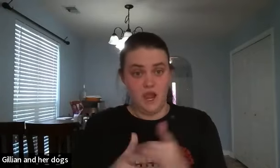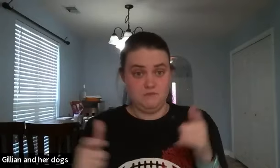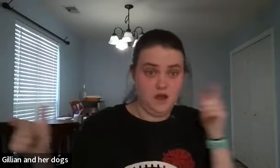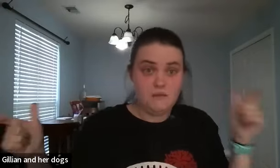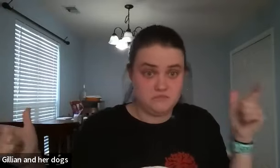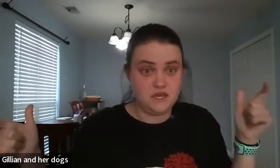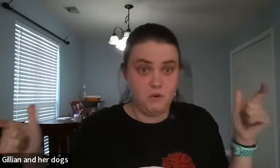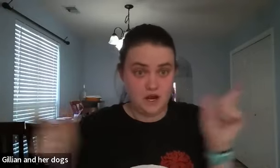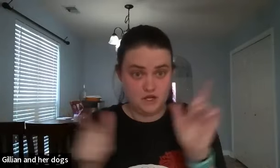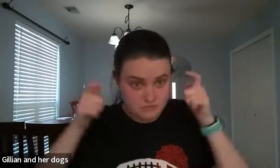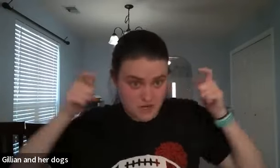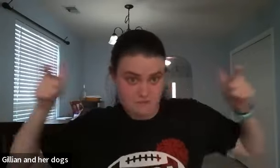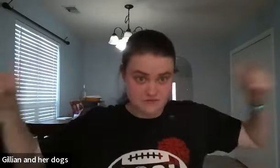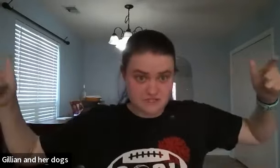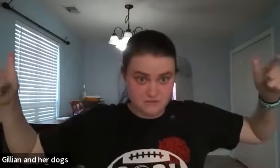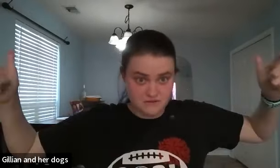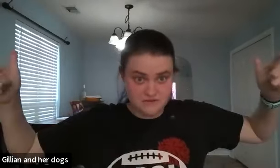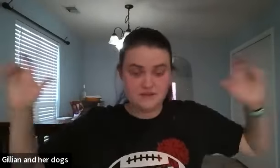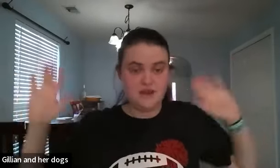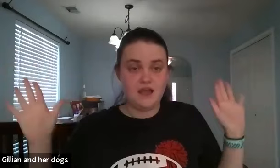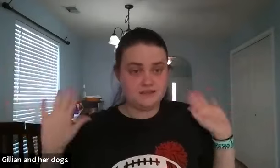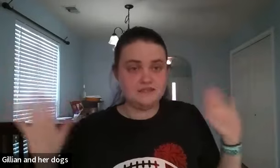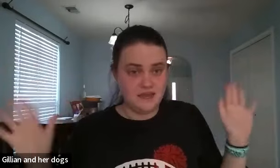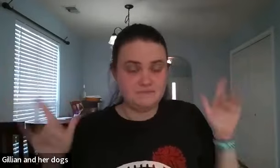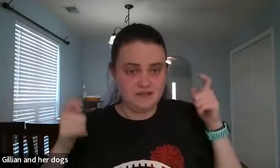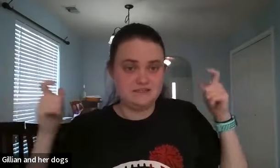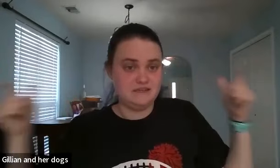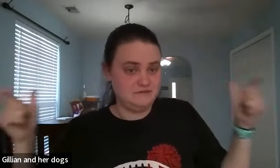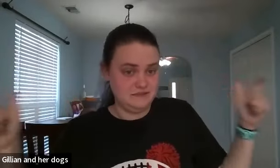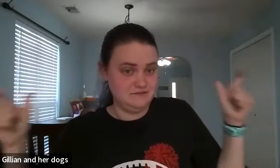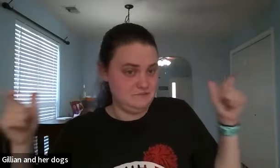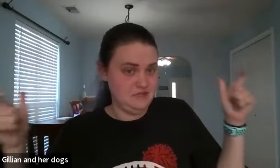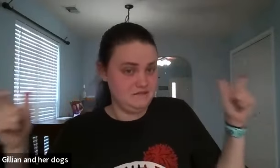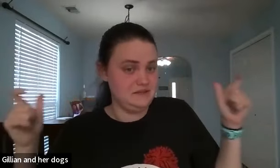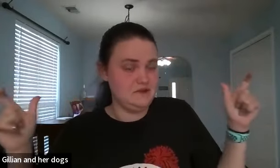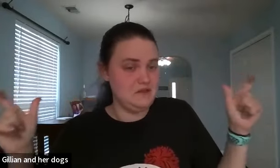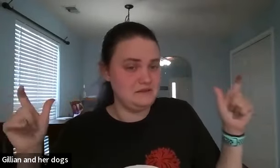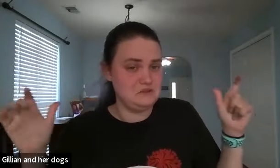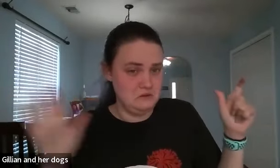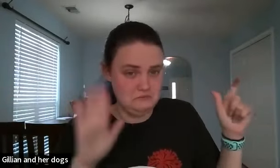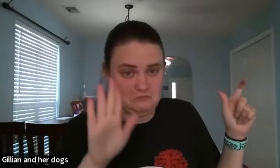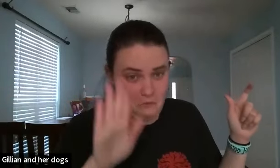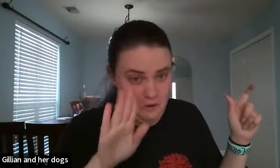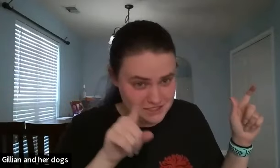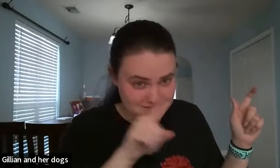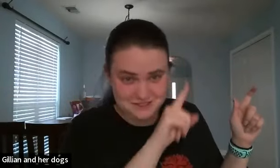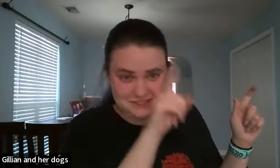I'm not big. Why are you comparing me to this big? I could see that. I could see offenses being offended by that. So watch it. Just